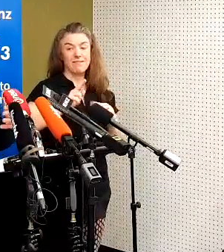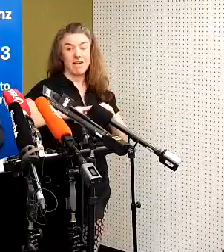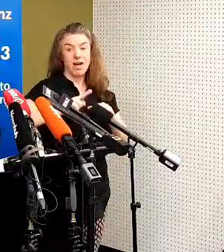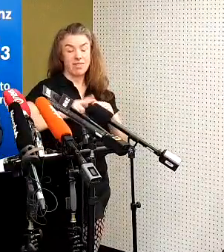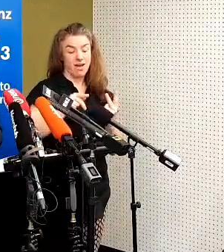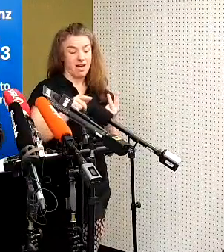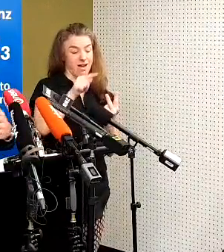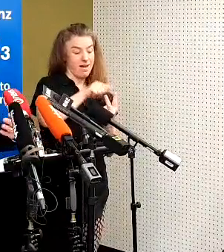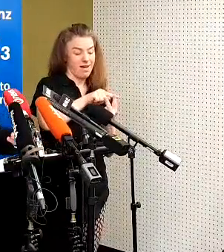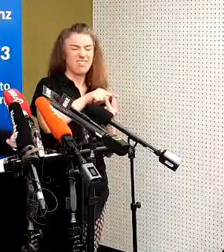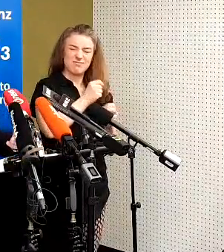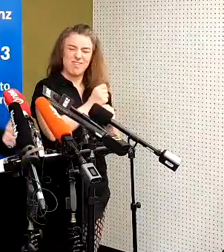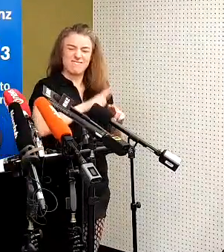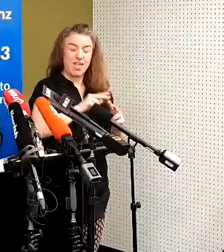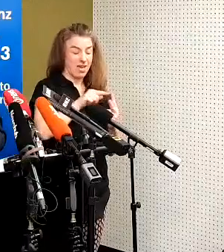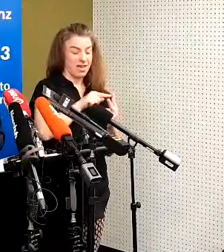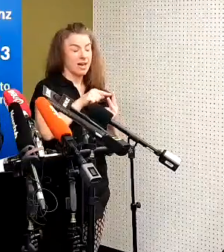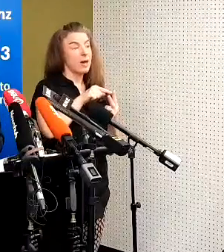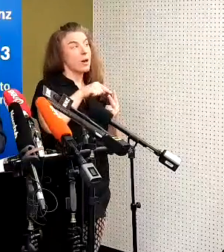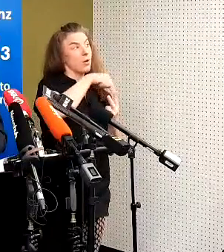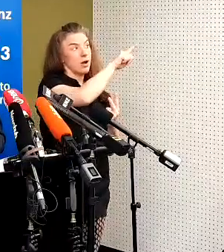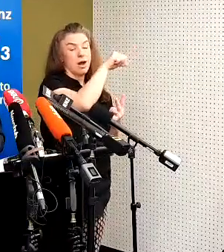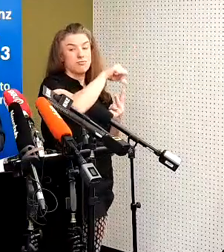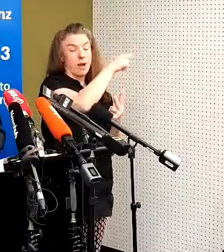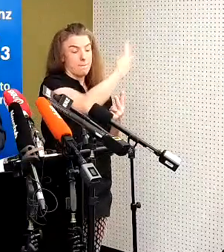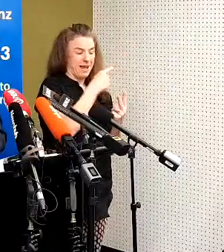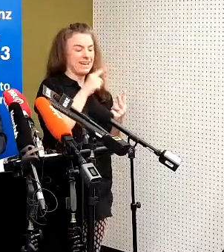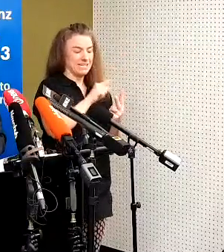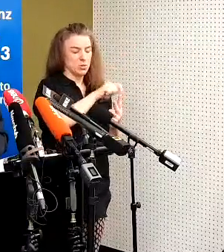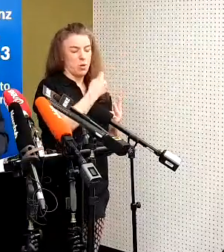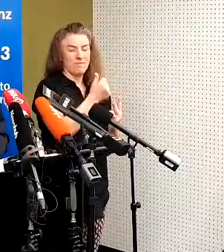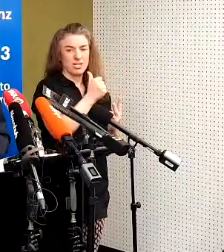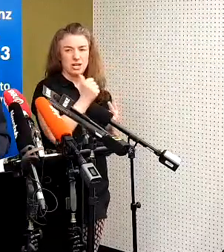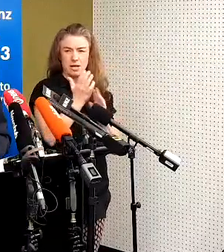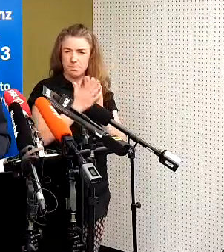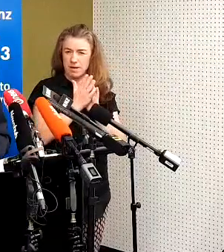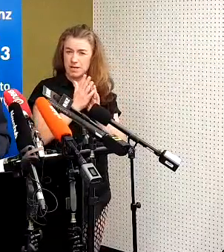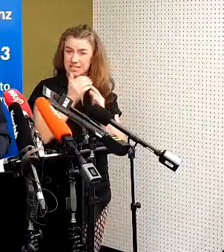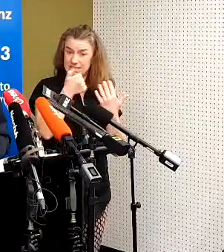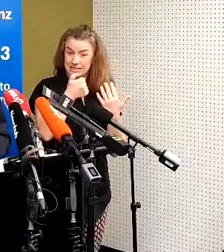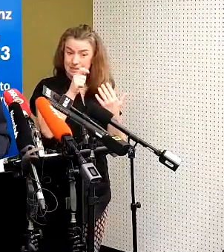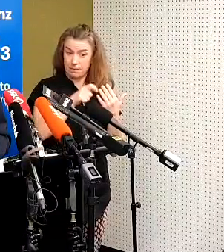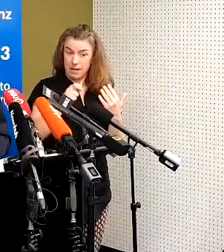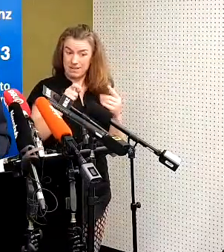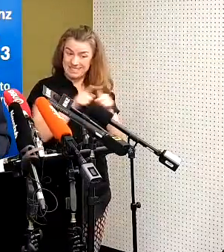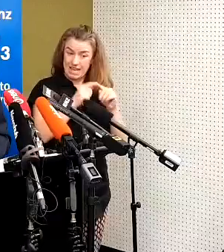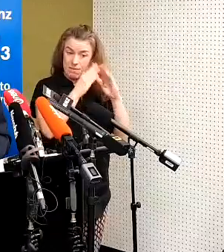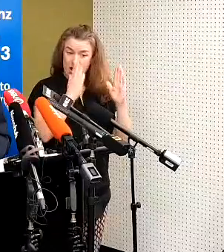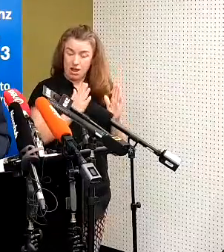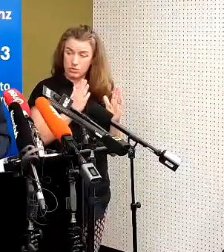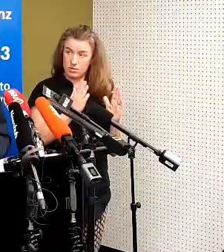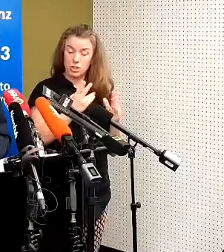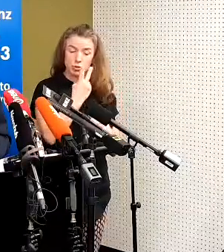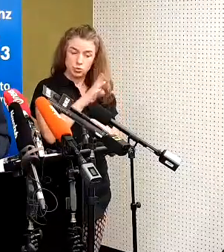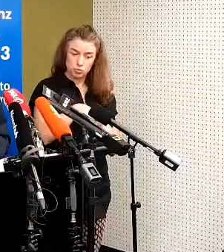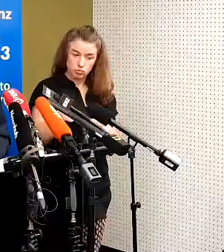the grandfather in the household who had travelled back from Iran has also been swabbed. So there are 6 people in isolation in that house to do with that family, the